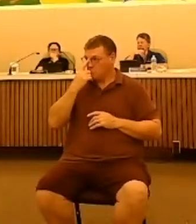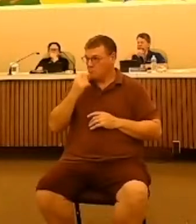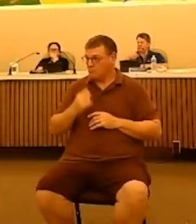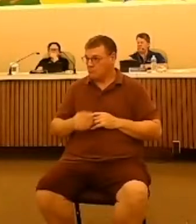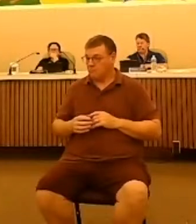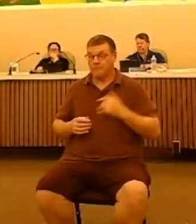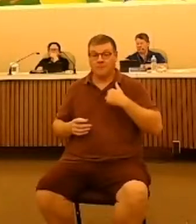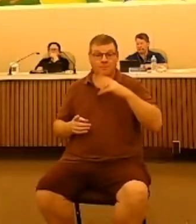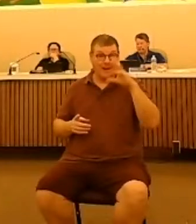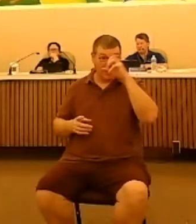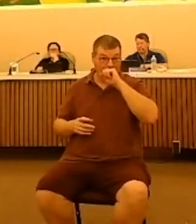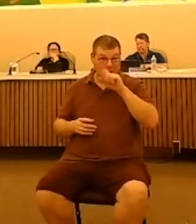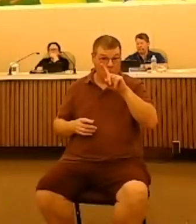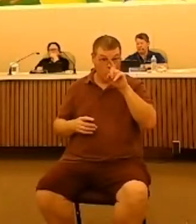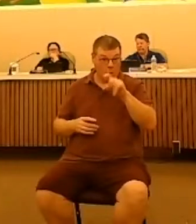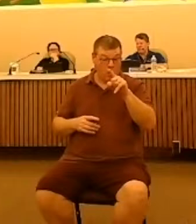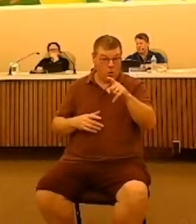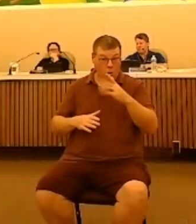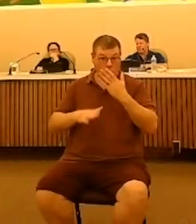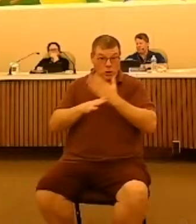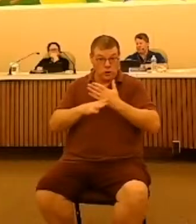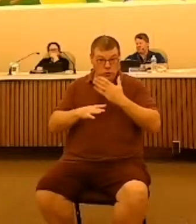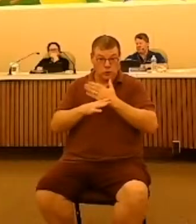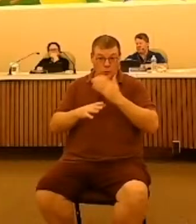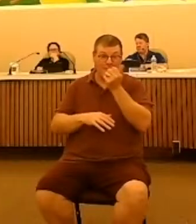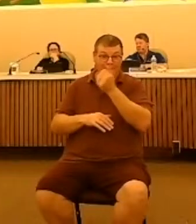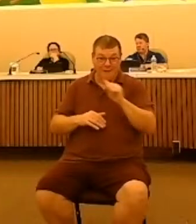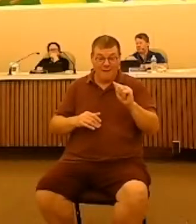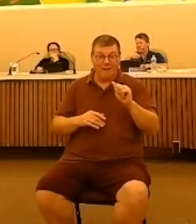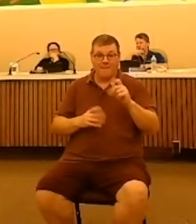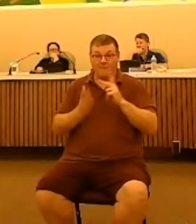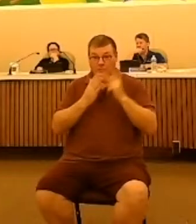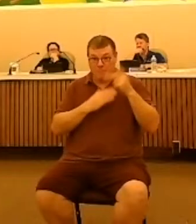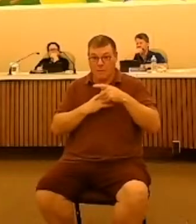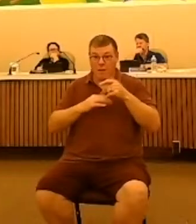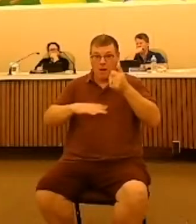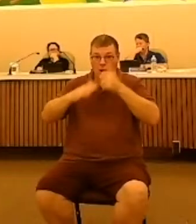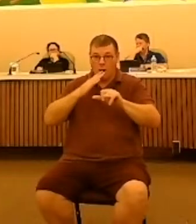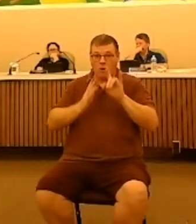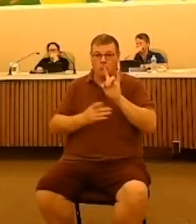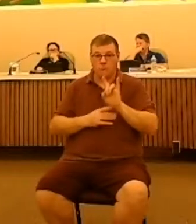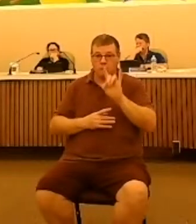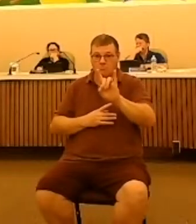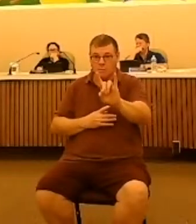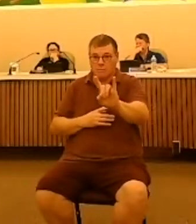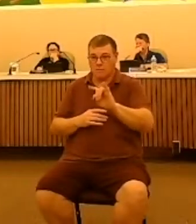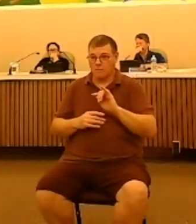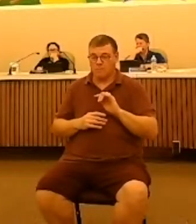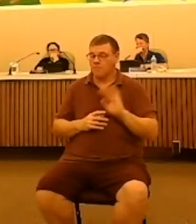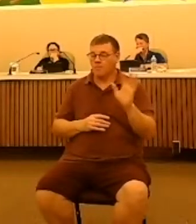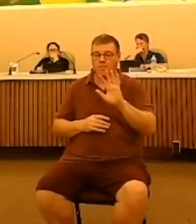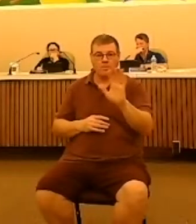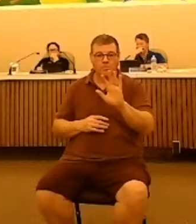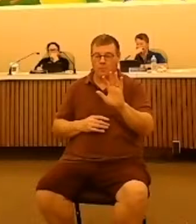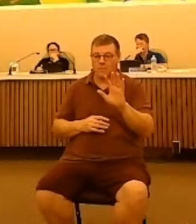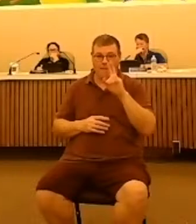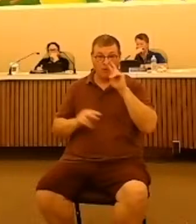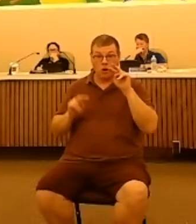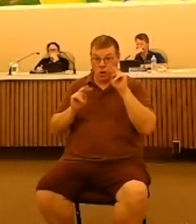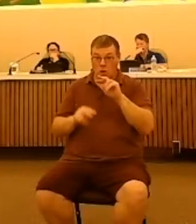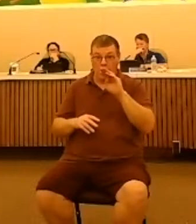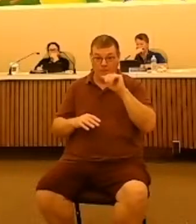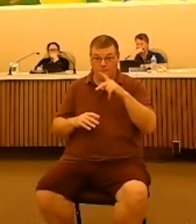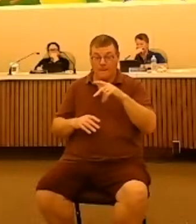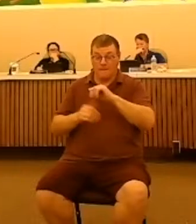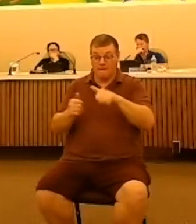So I guess the question is, are you disturbing any of the vegetation under the power lines? No, if you look at the map, right in the back of the